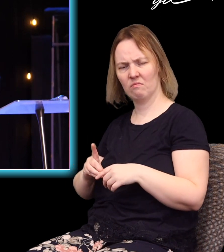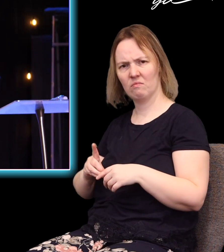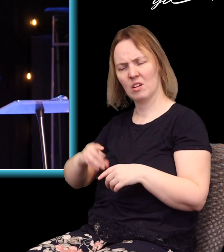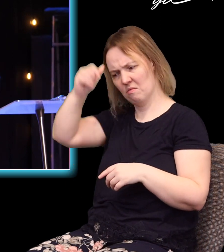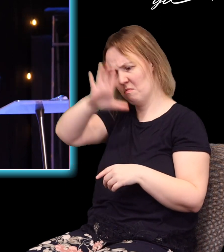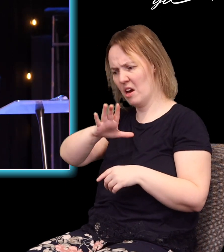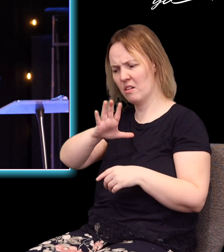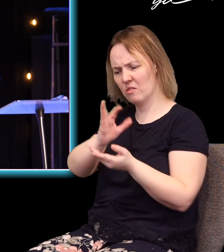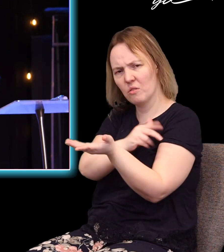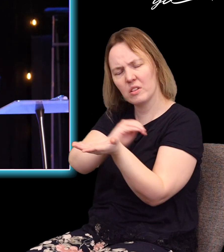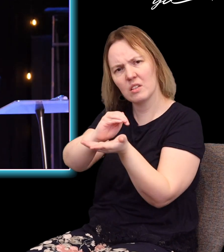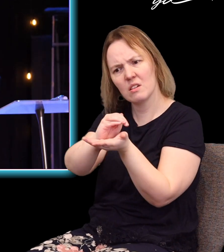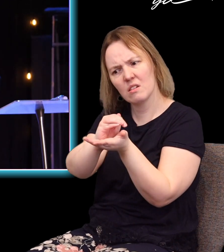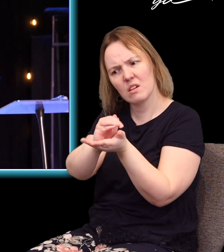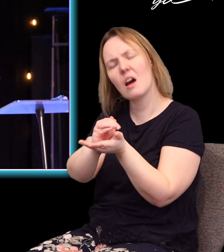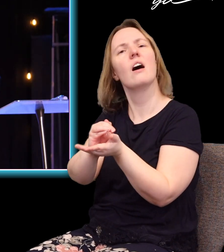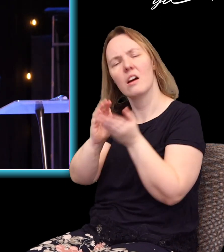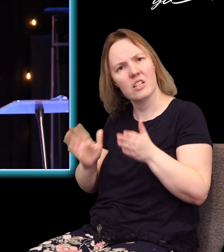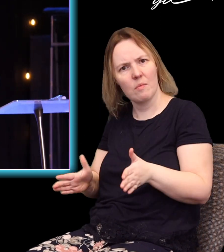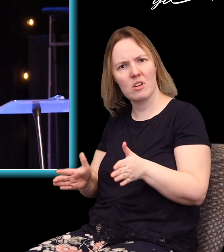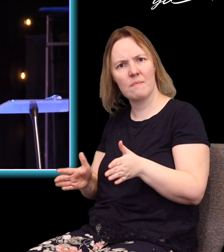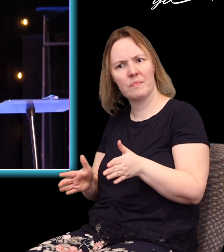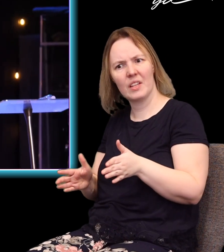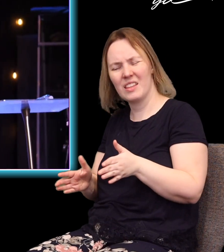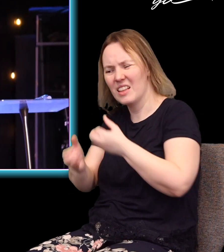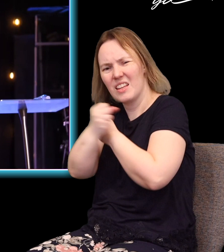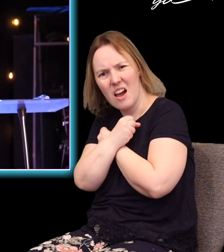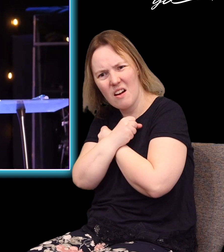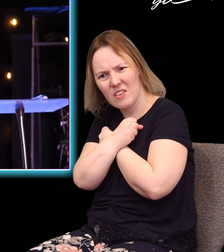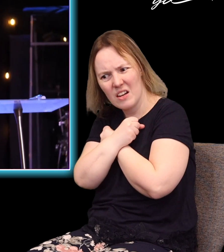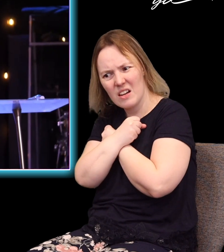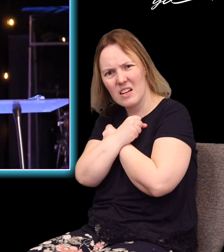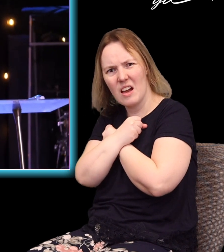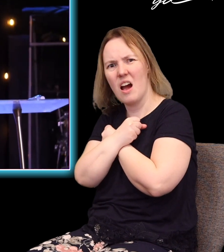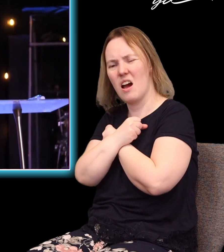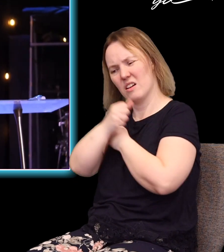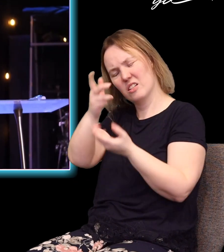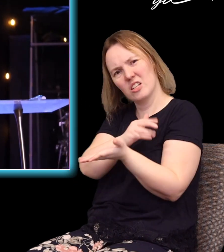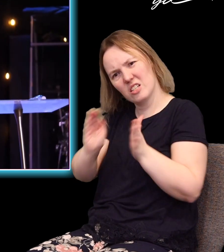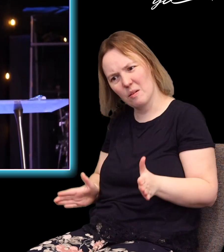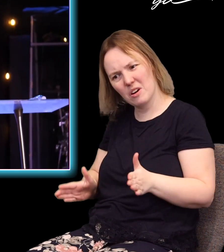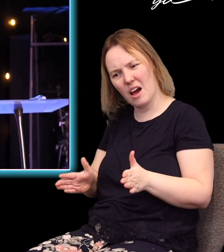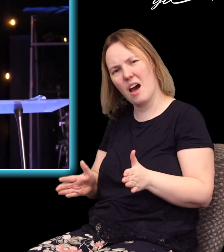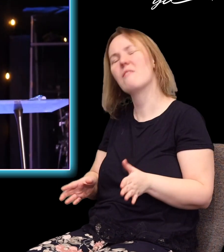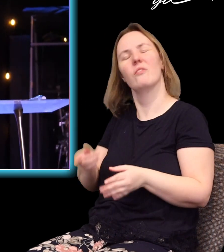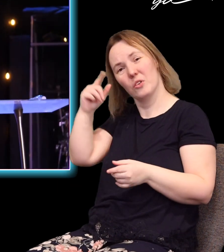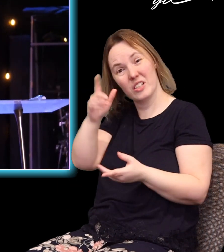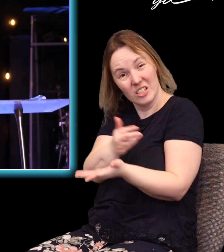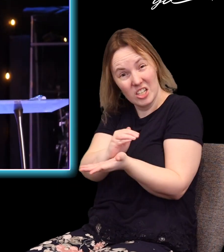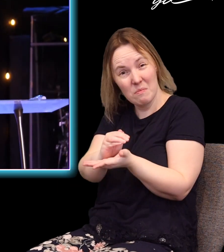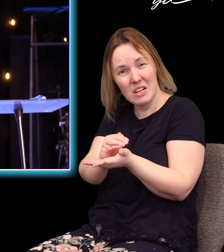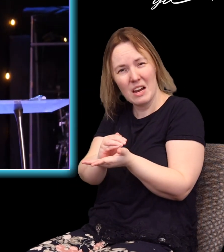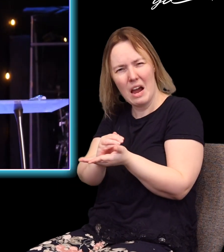shepherd, and who understood the love that a shepherd has for his sheep, that he would actually lay down his life. And we see parallels of Jesus so